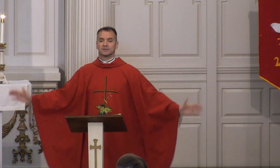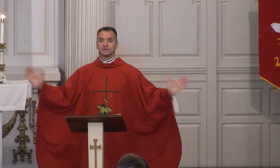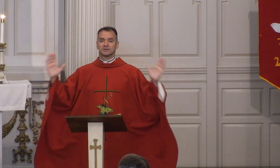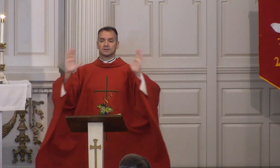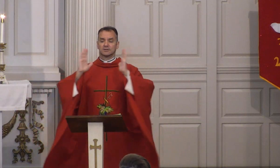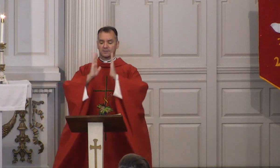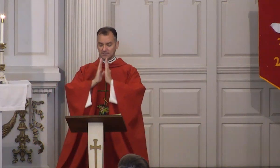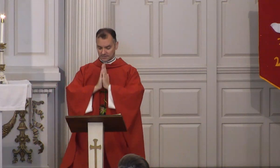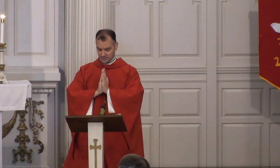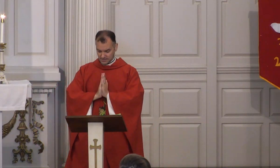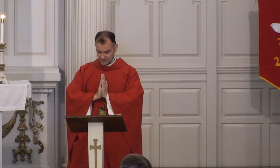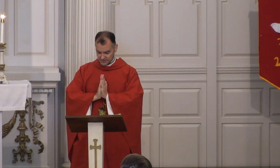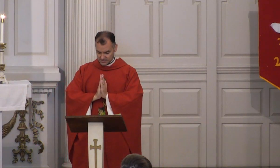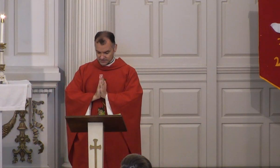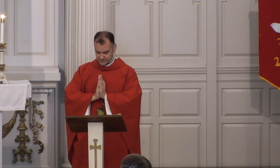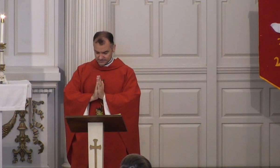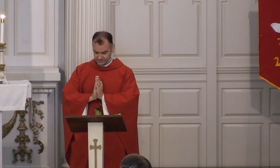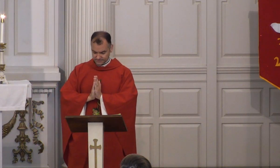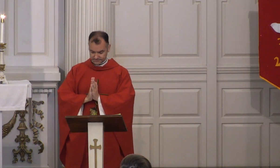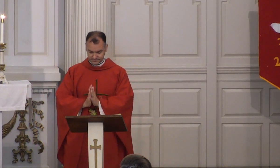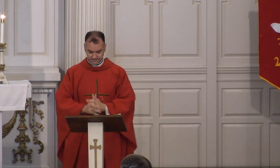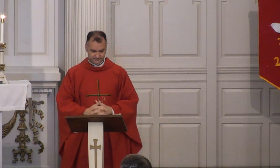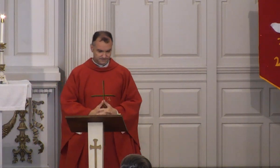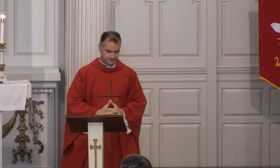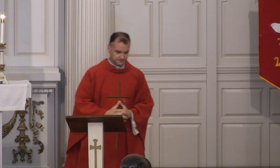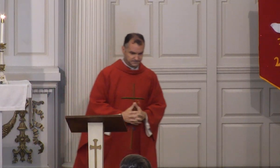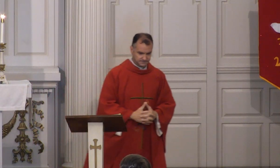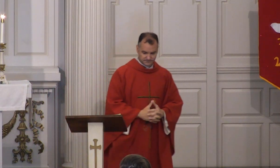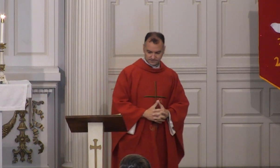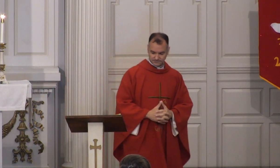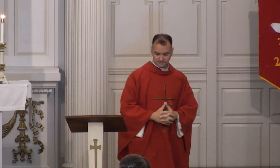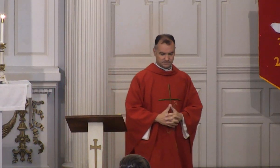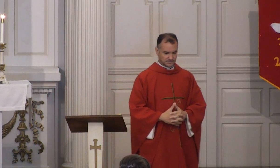God forever and ever. Amen.